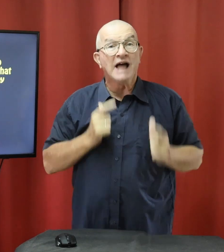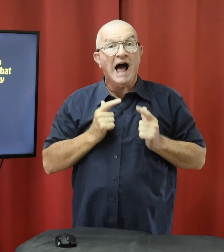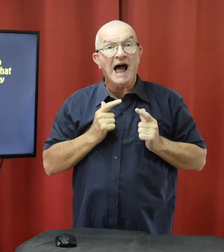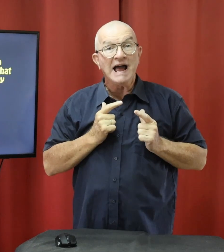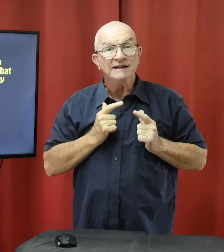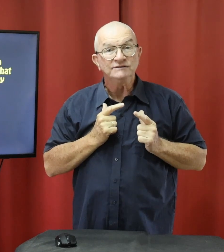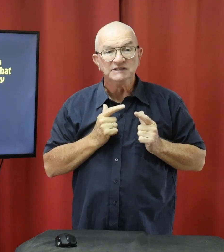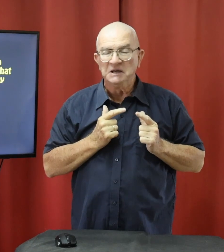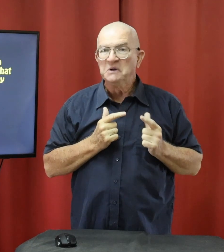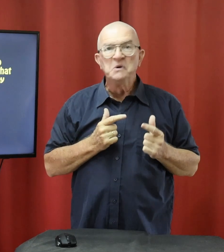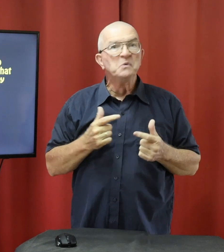And our lives,